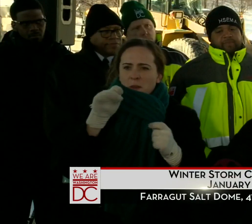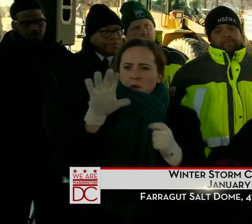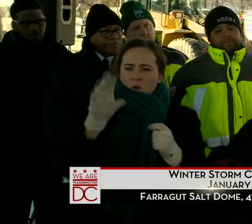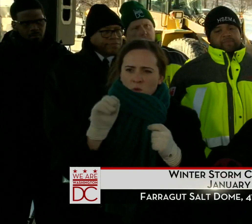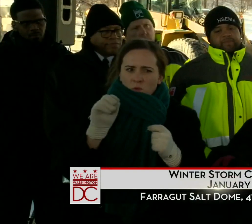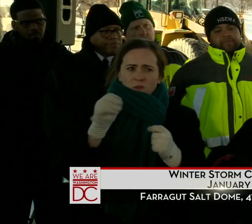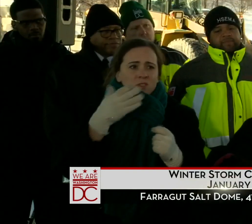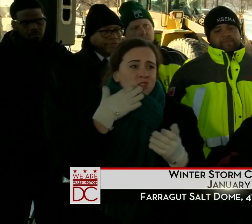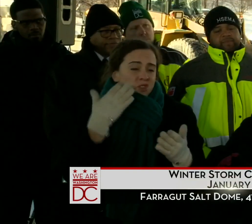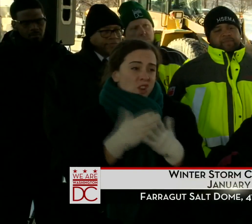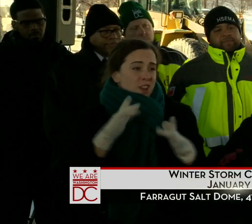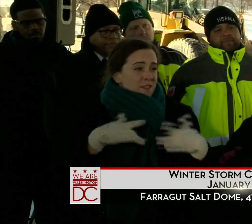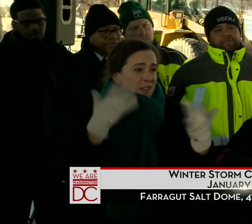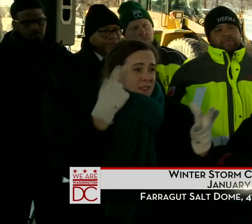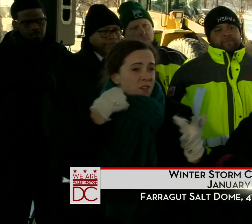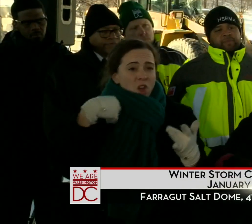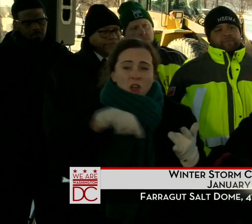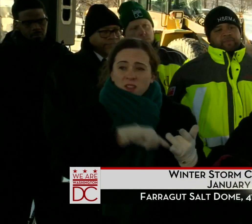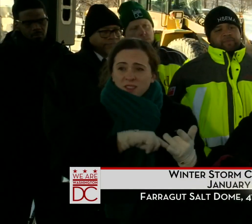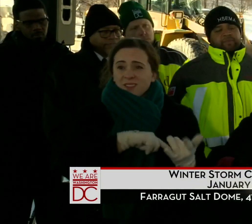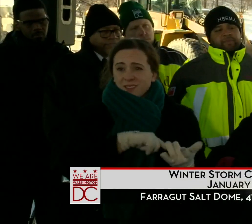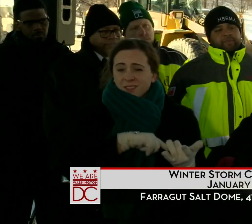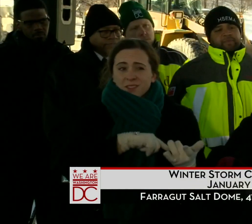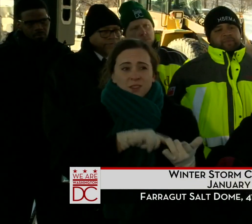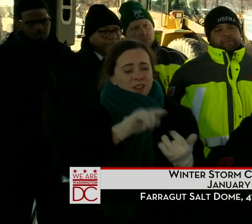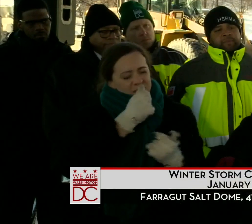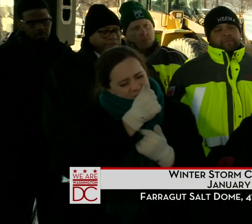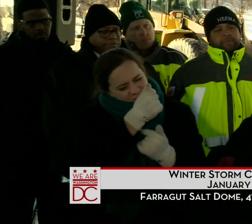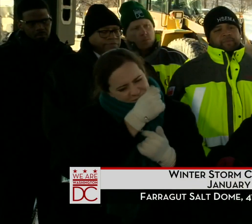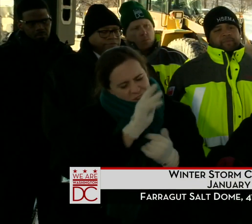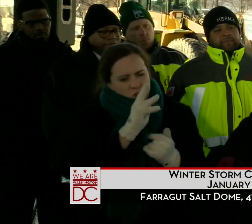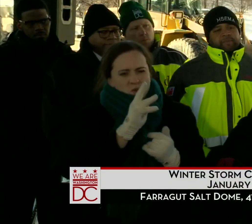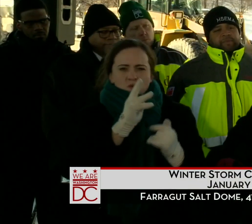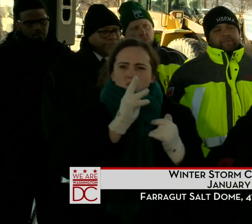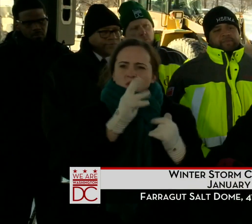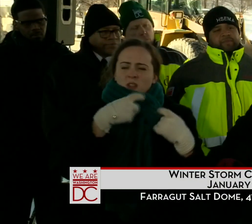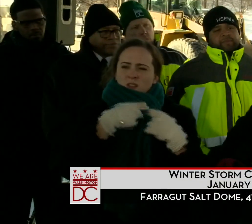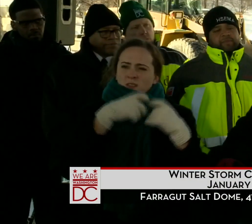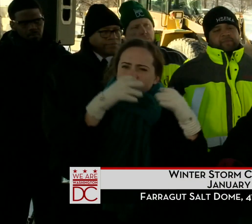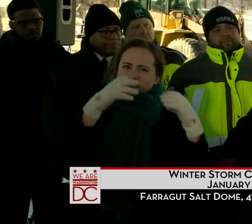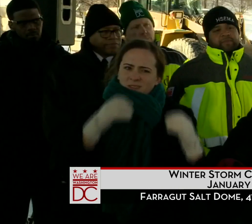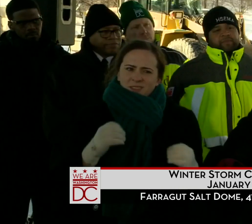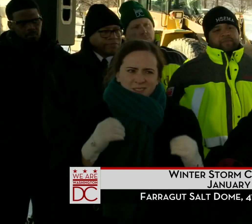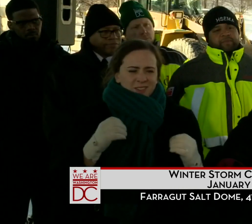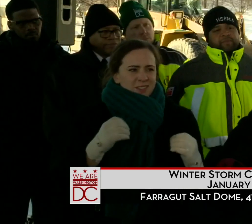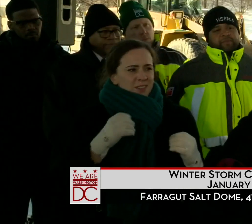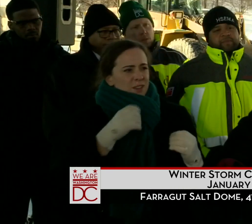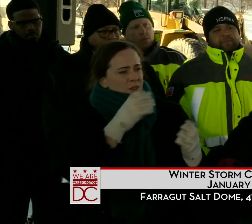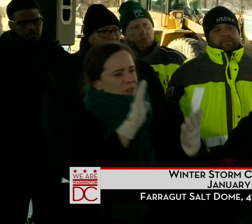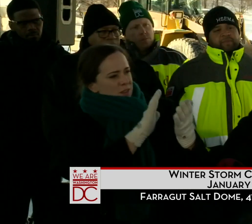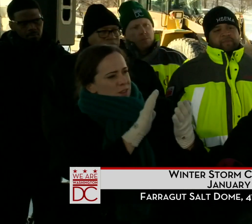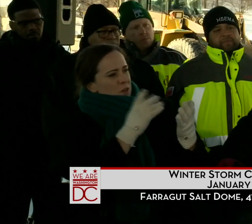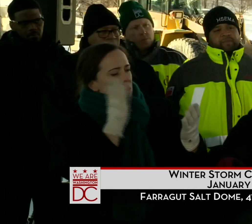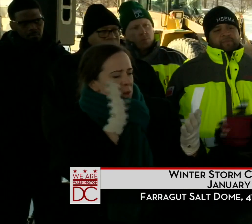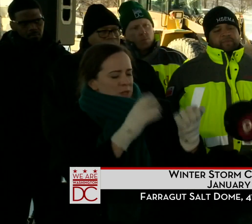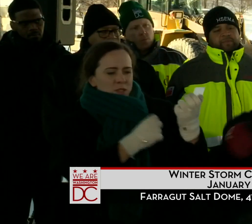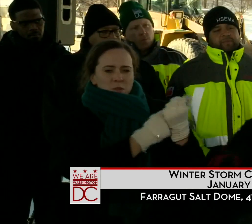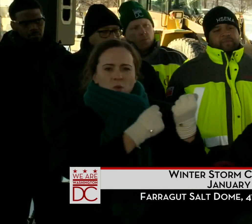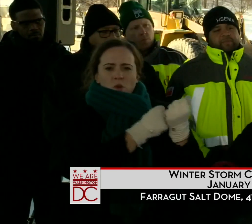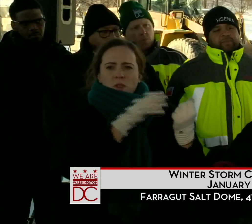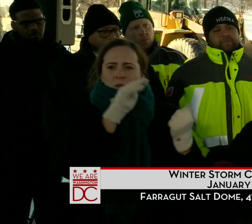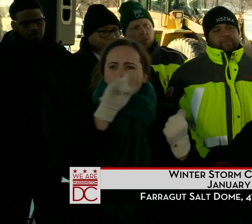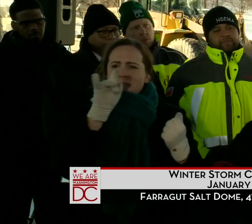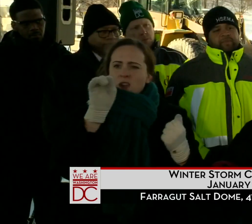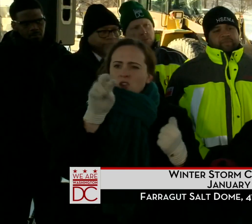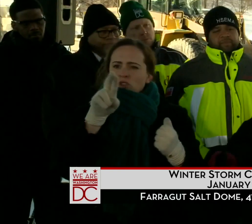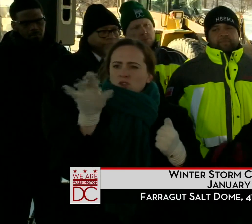us, and we only had a few outages during the event, and we are going to support the mayor and her efforts as best we can with this snow